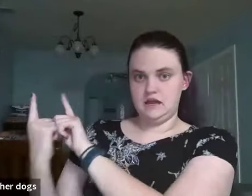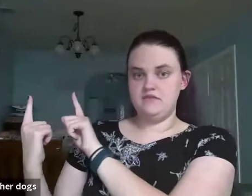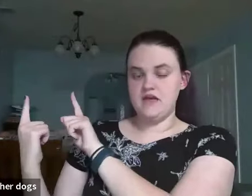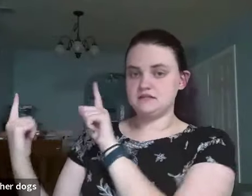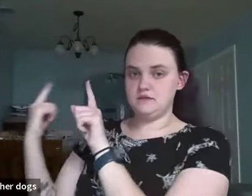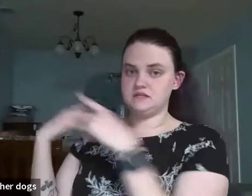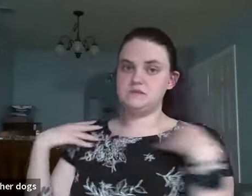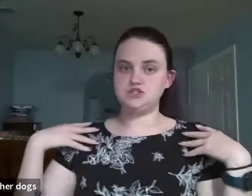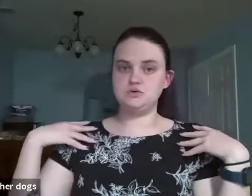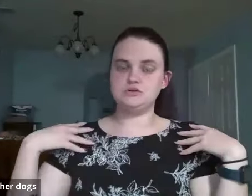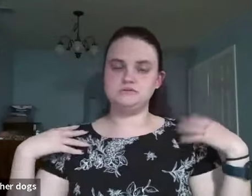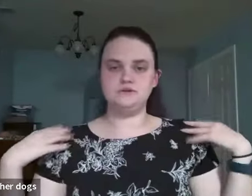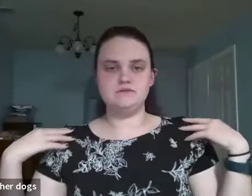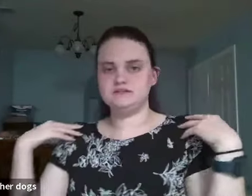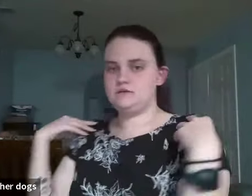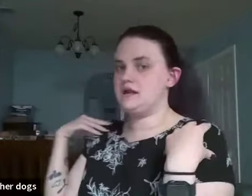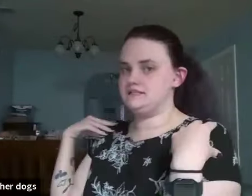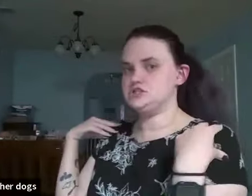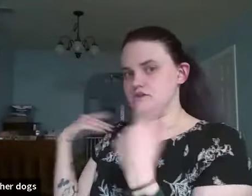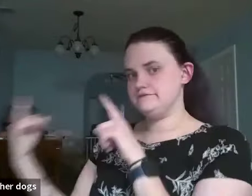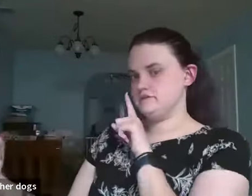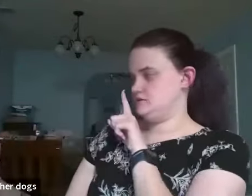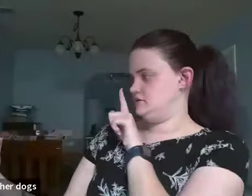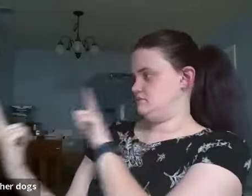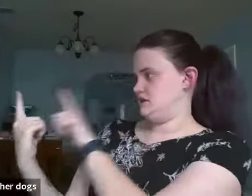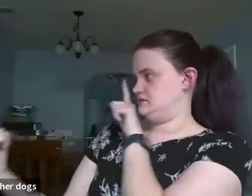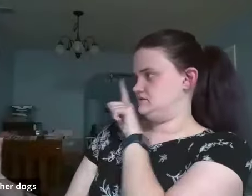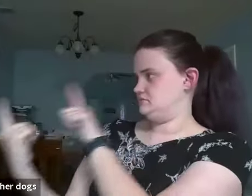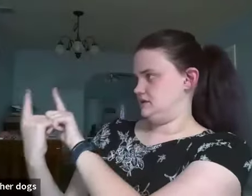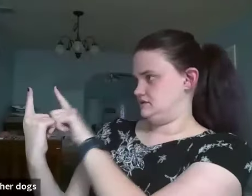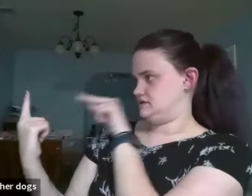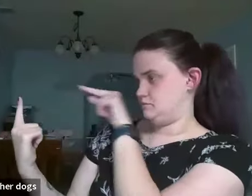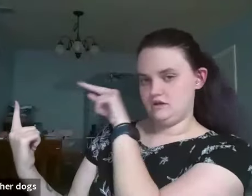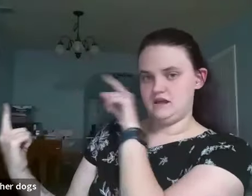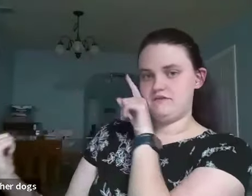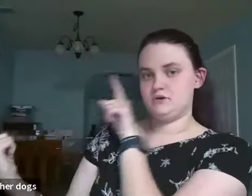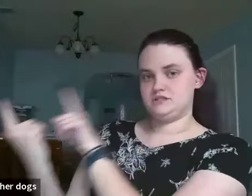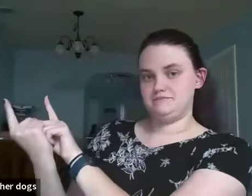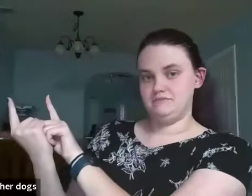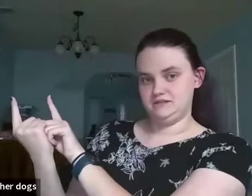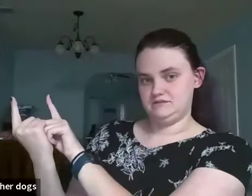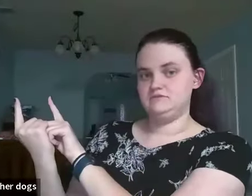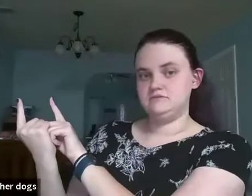Like that time, because my shoulder, you can't really tell, but I did shift. Meet, meet, because I'm looking at that person. Meet.